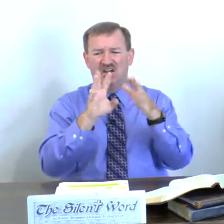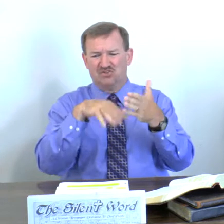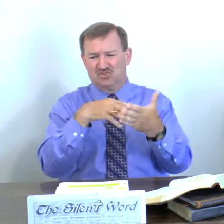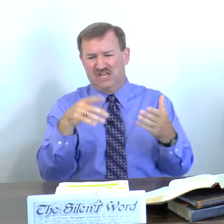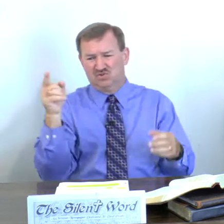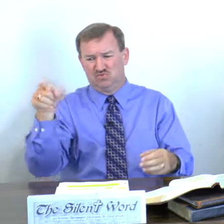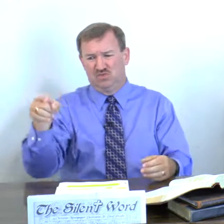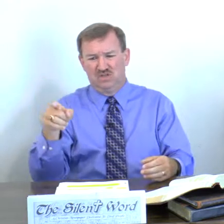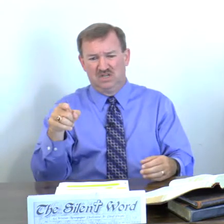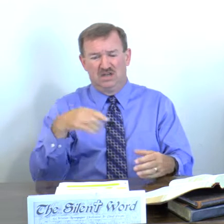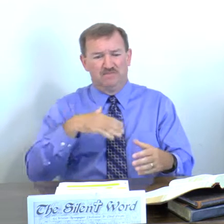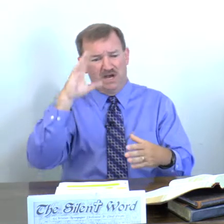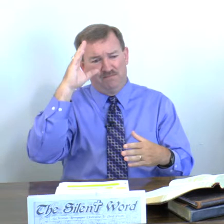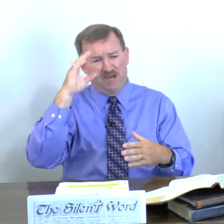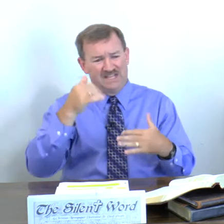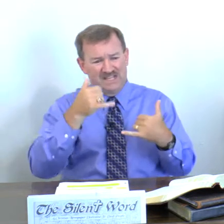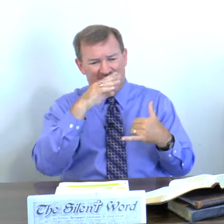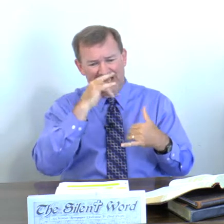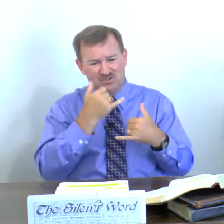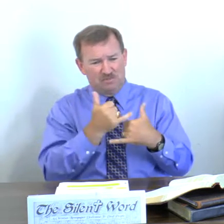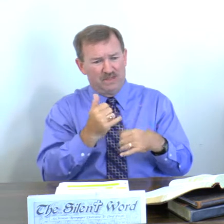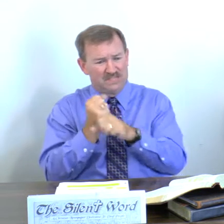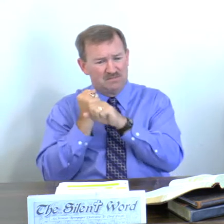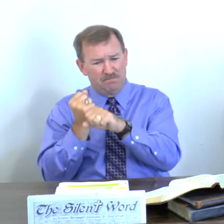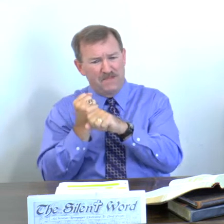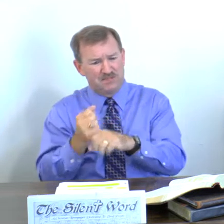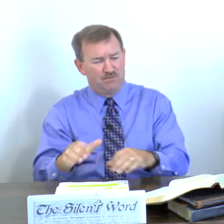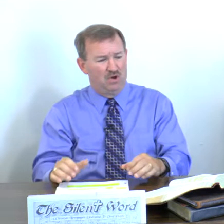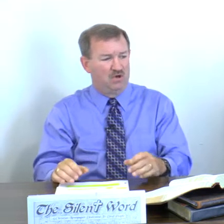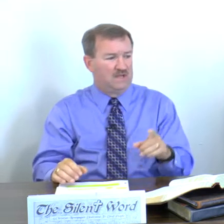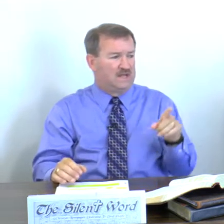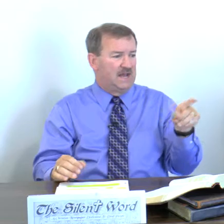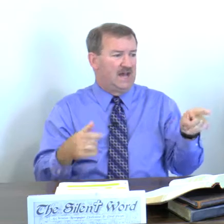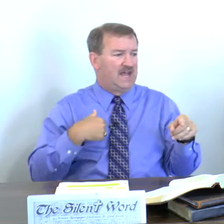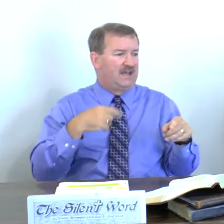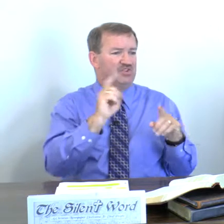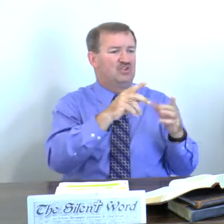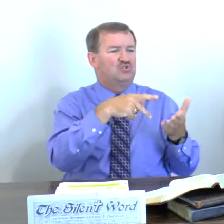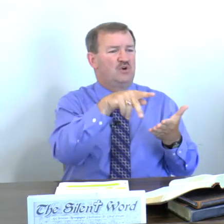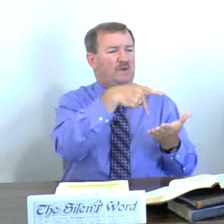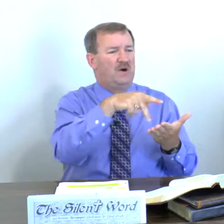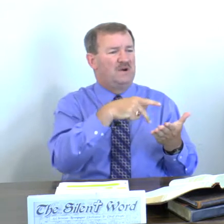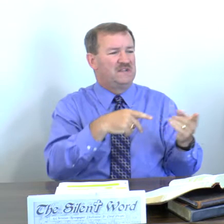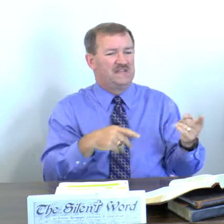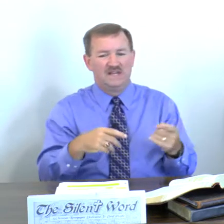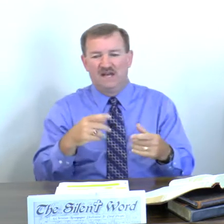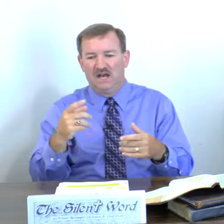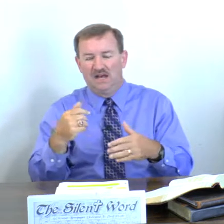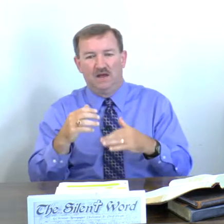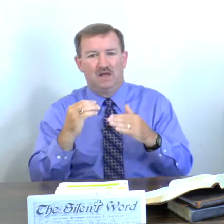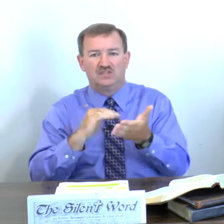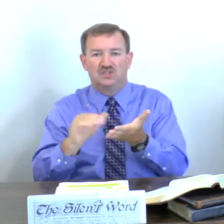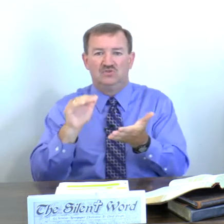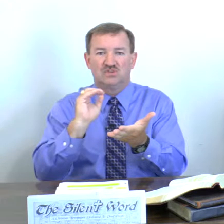soccer schedule. My kids are playing baseball. I have to go to a party. Excuse